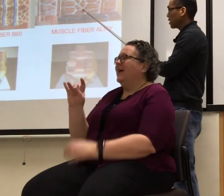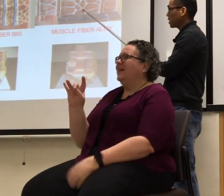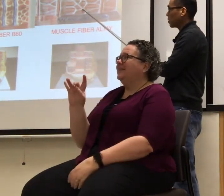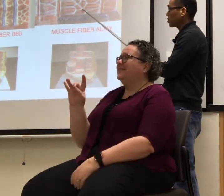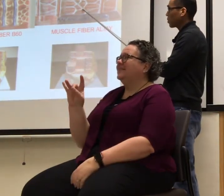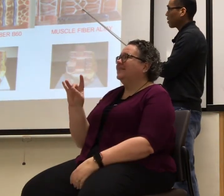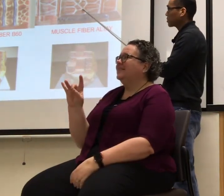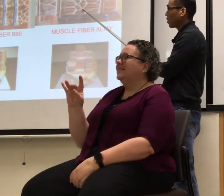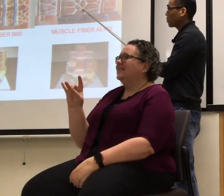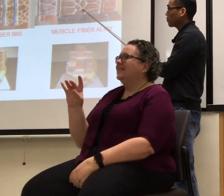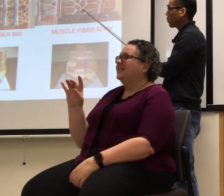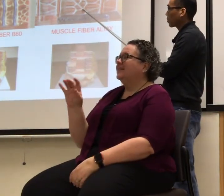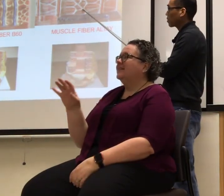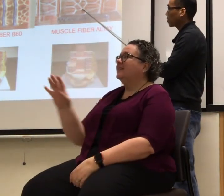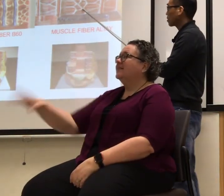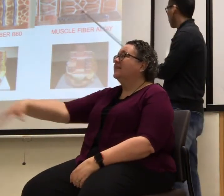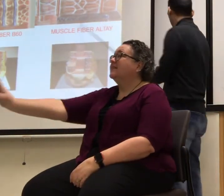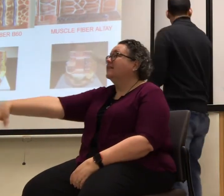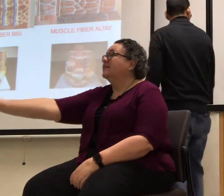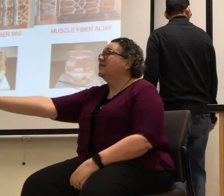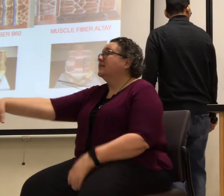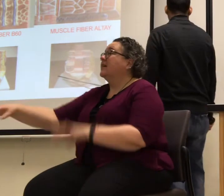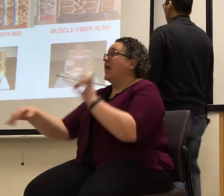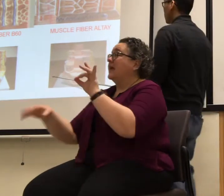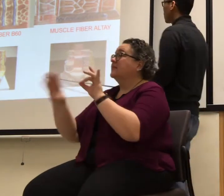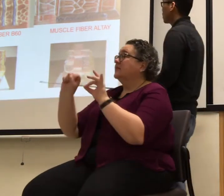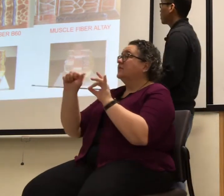Sarcoplasmic reticulum is what I was going for.